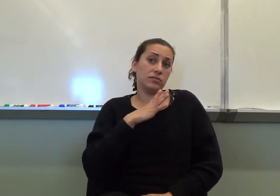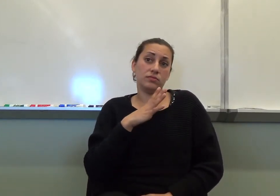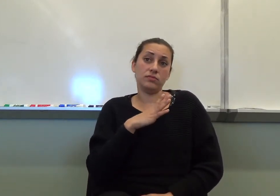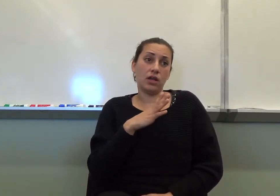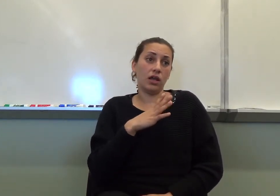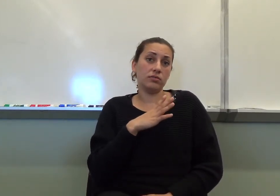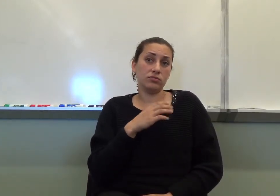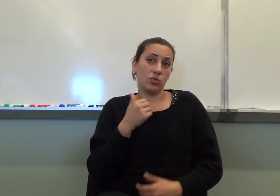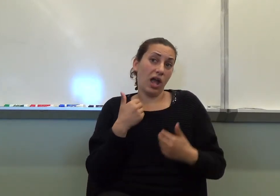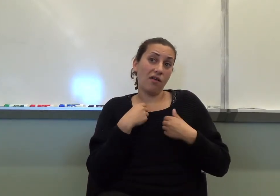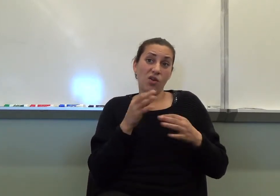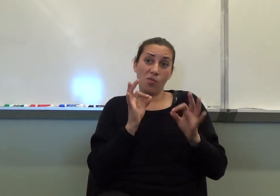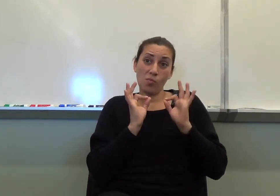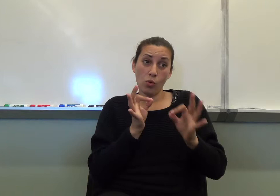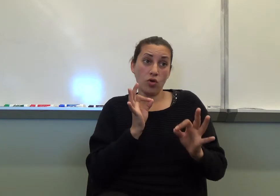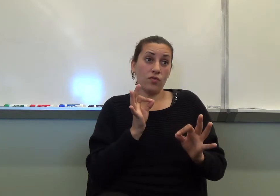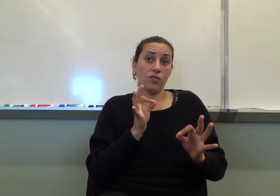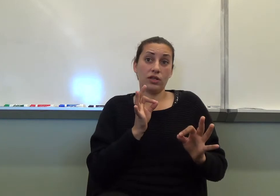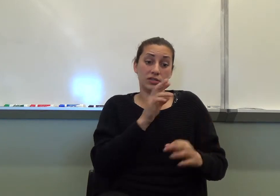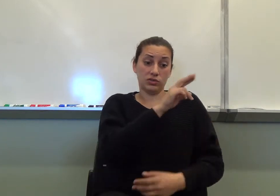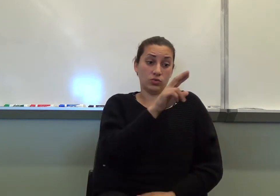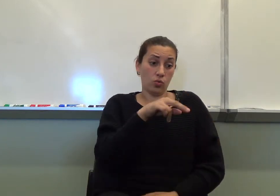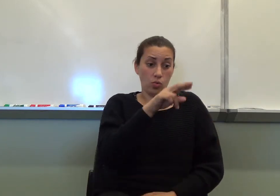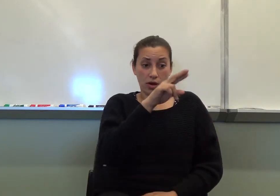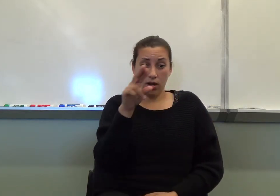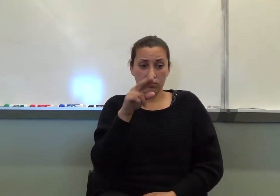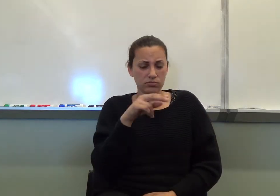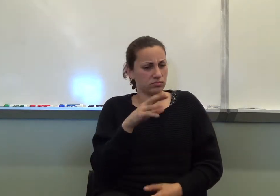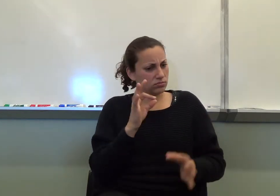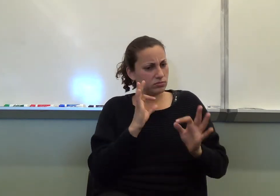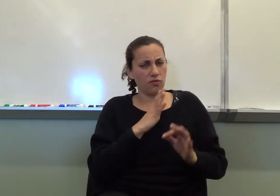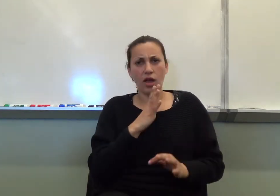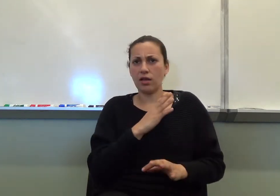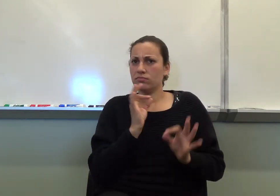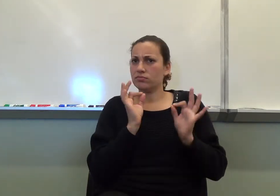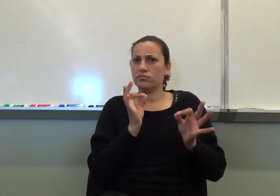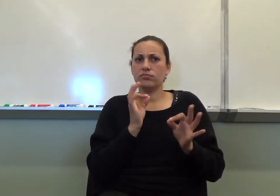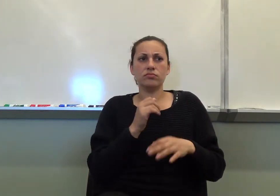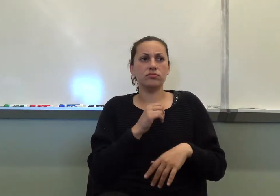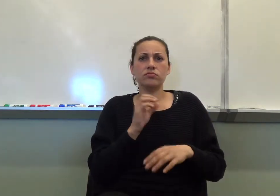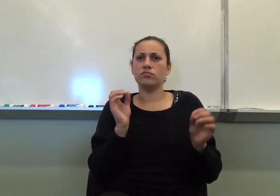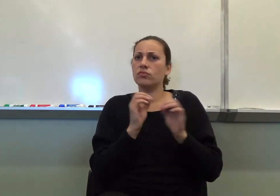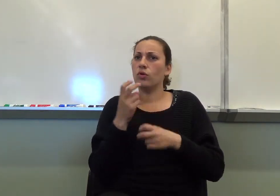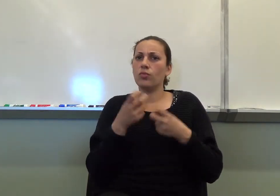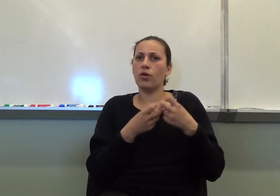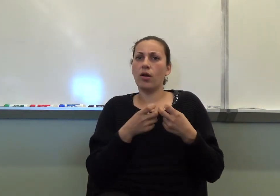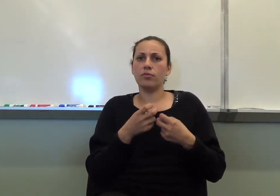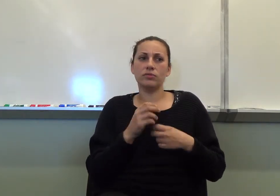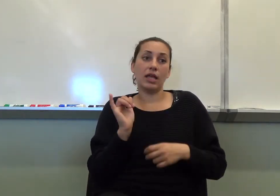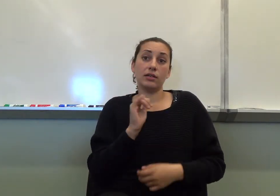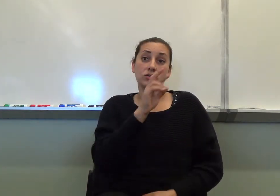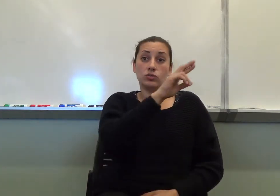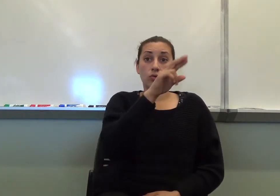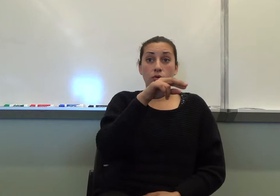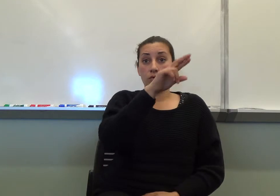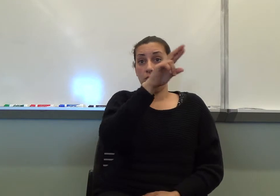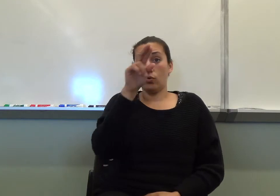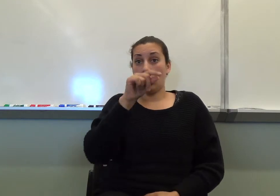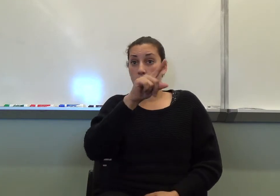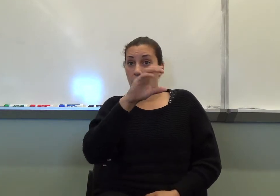got a perfect square sitting underneath your square root sign, it's no problem. We can talk about the square root of 100. What number do I multiply